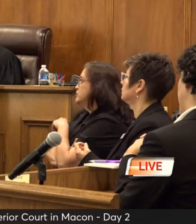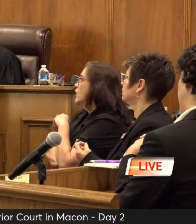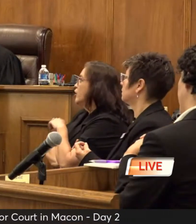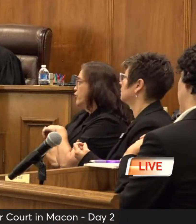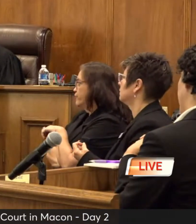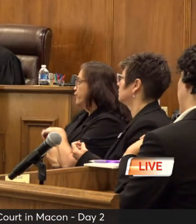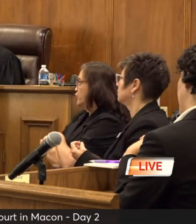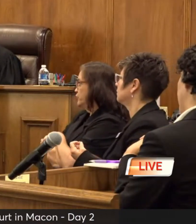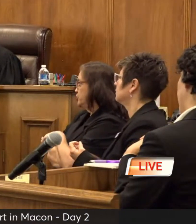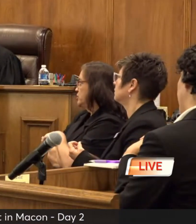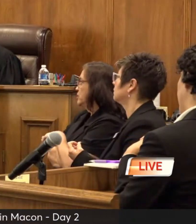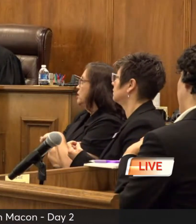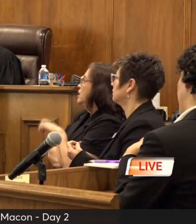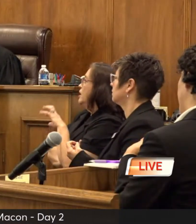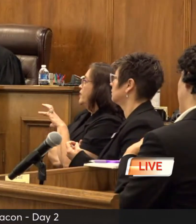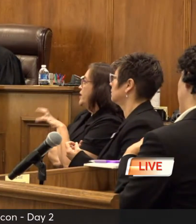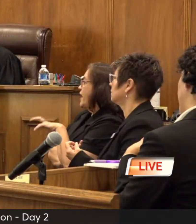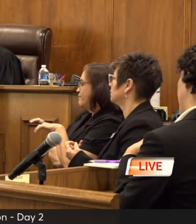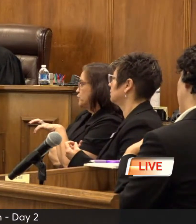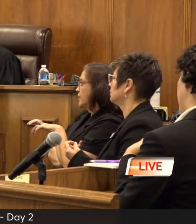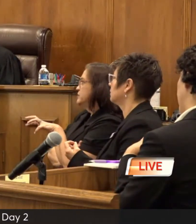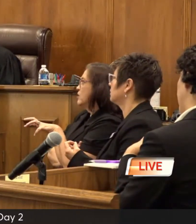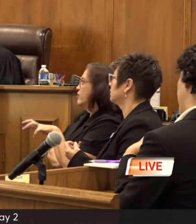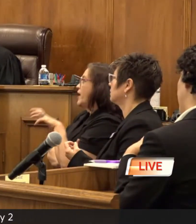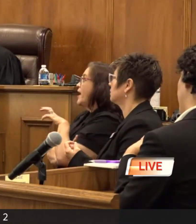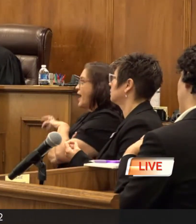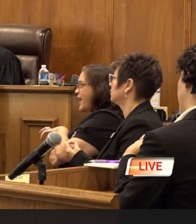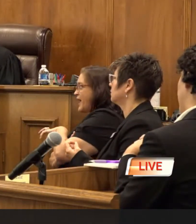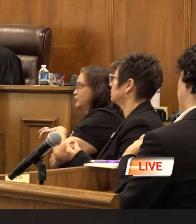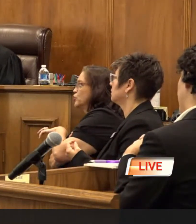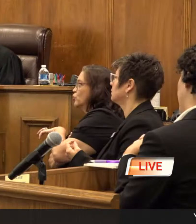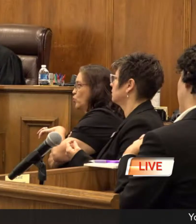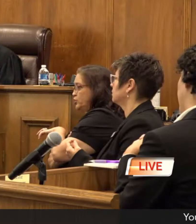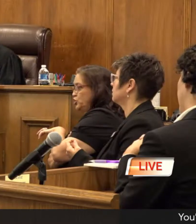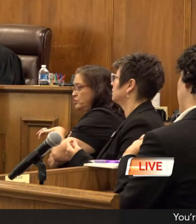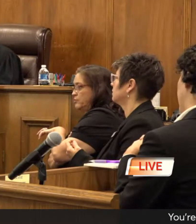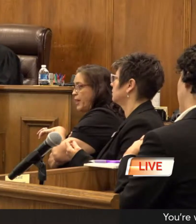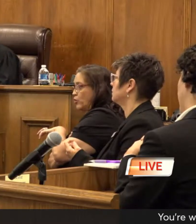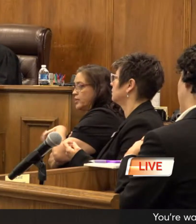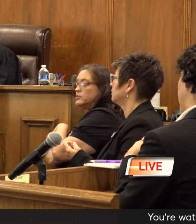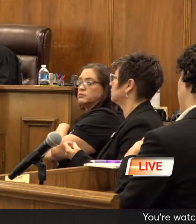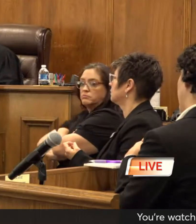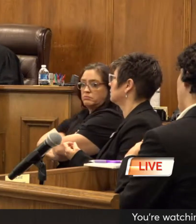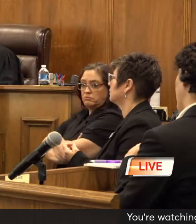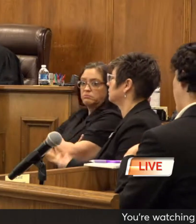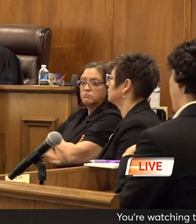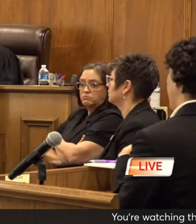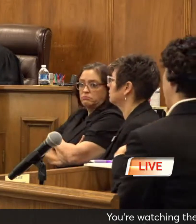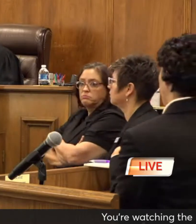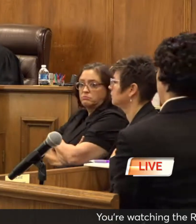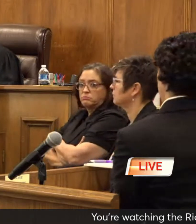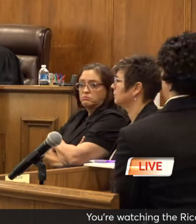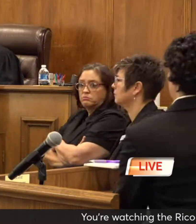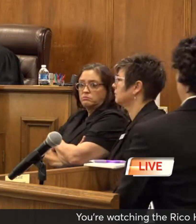So I saw her first, and then after I saw that, I asked her questions about it.